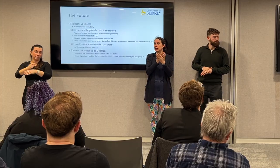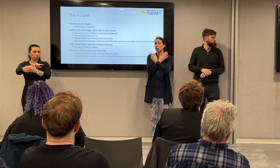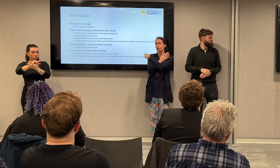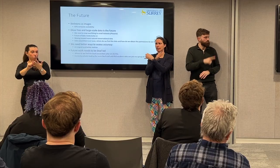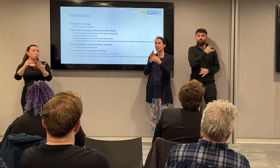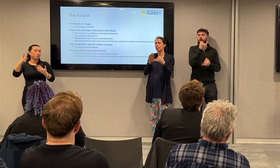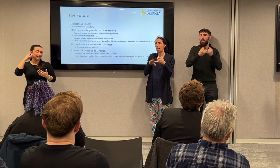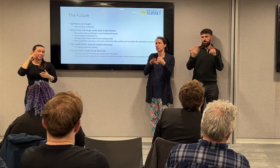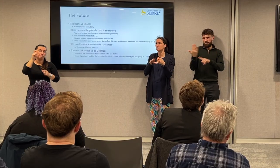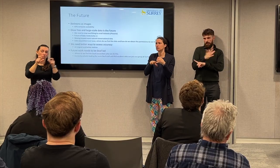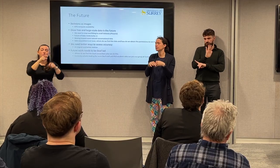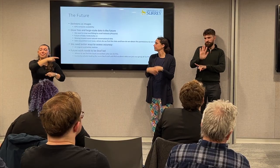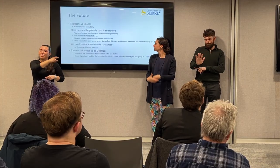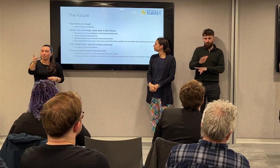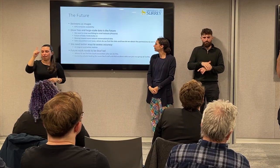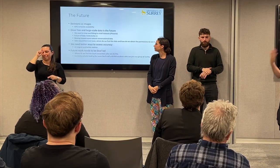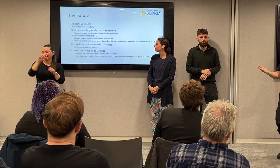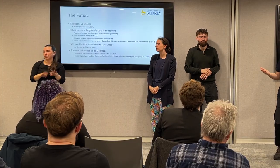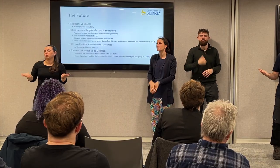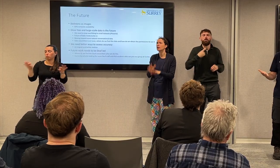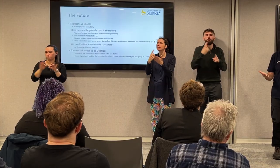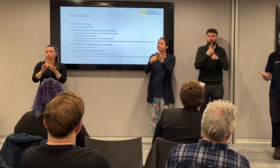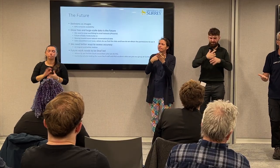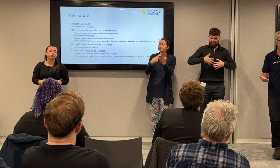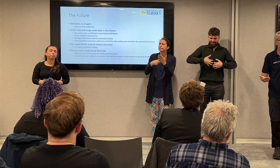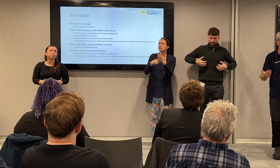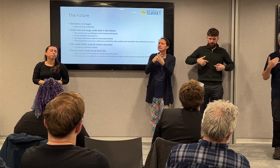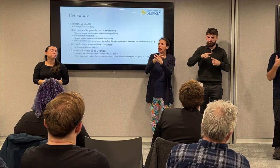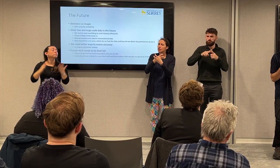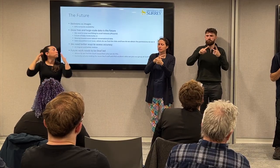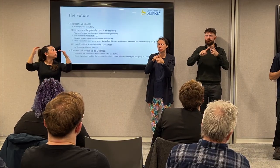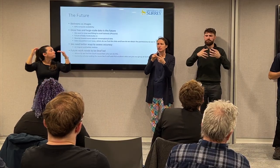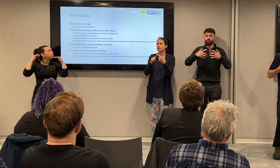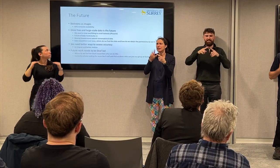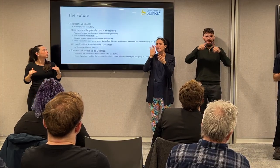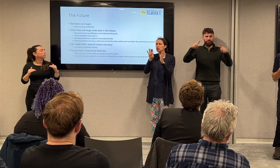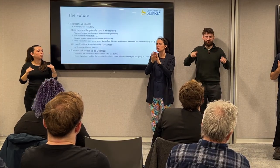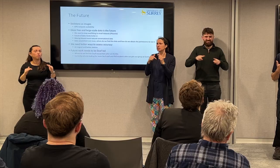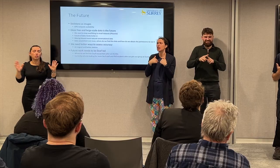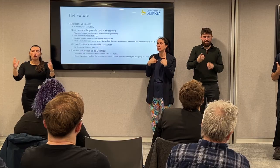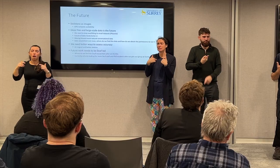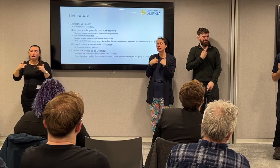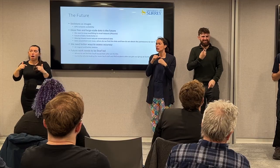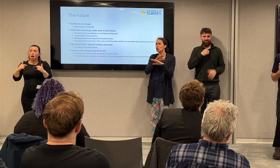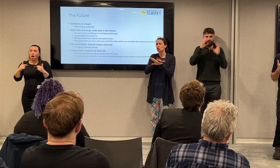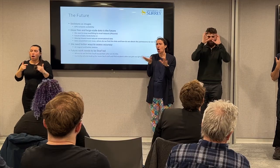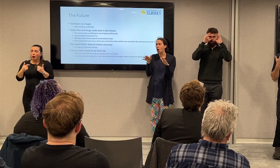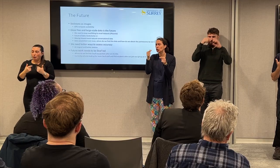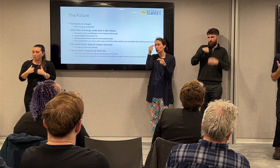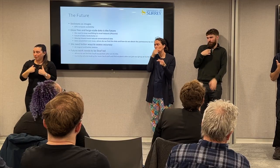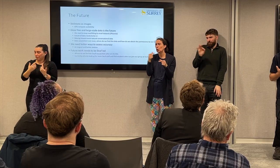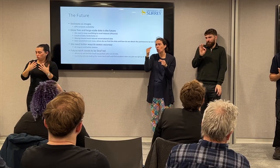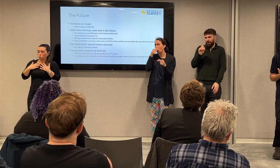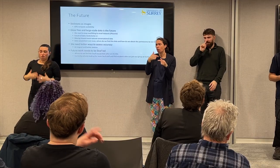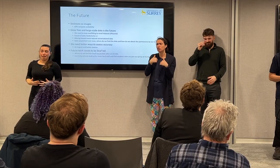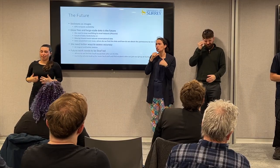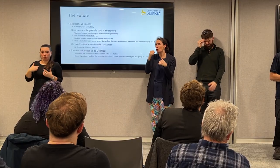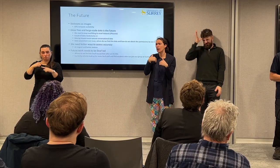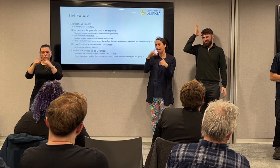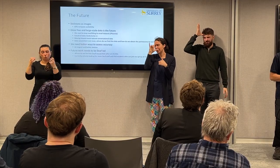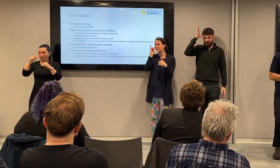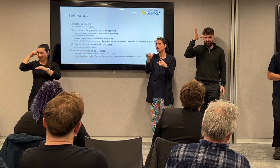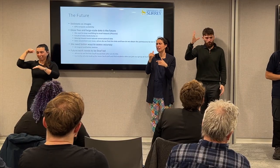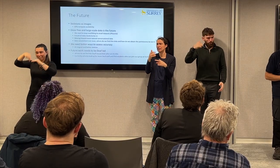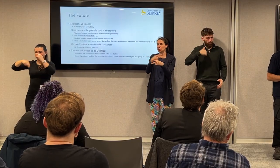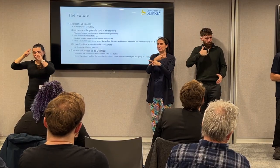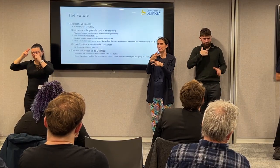So I've talked about using skeletons, I've talked about using images. I'm not Google, I don't have infinite compute. And so actually the choices that we make in the